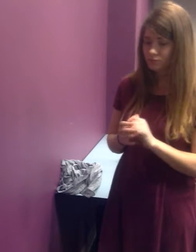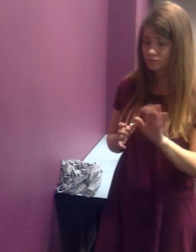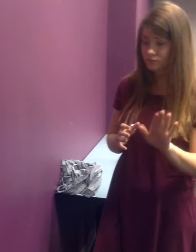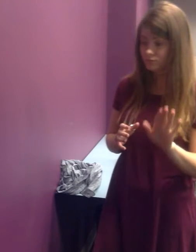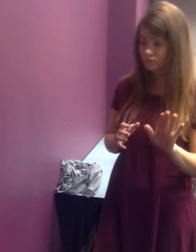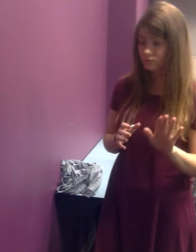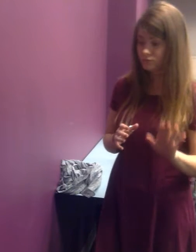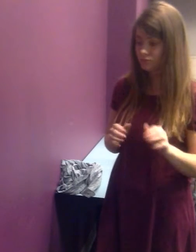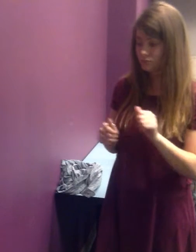liberals.